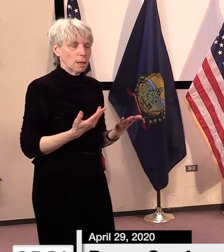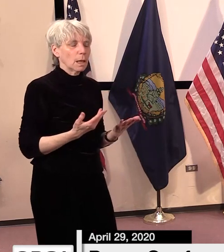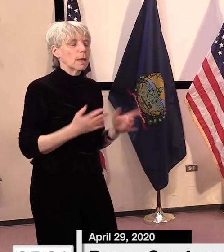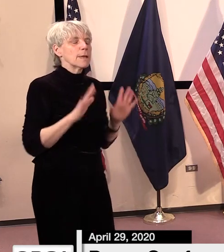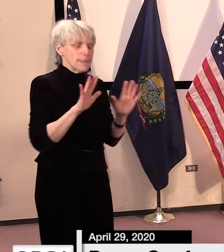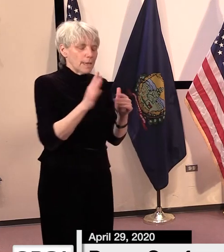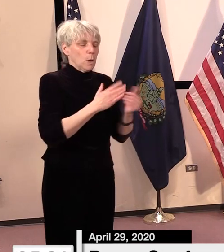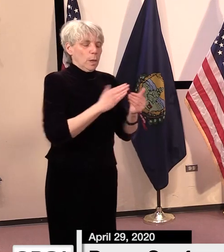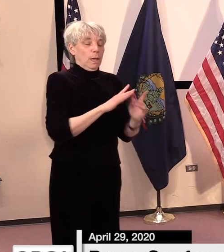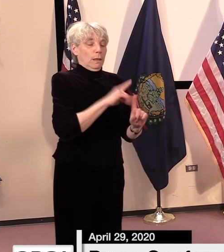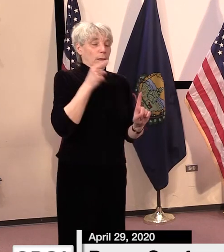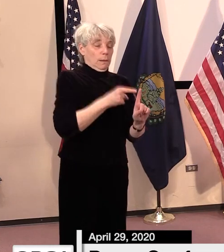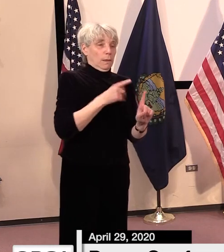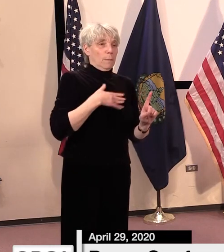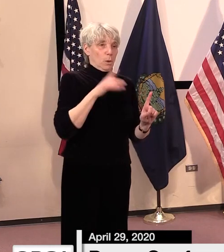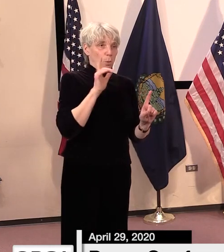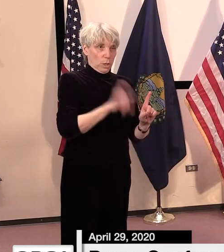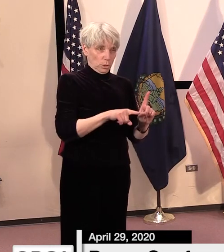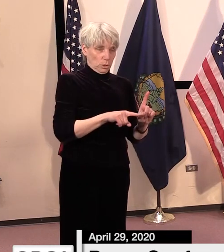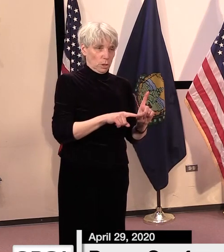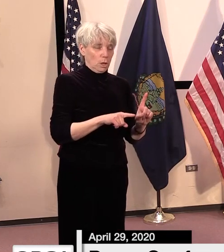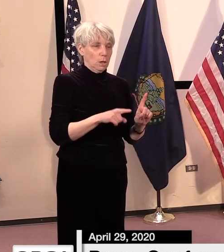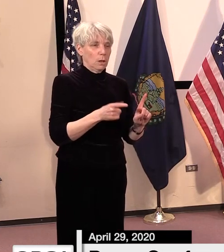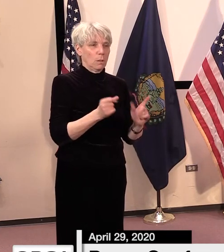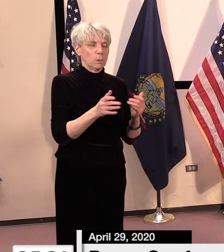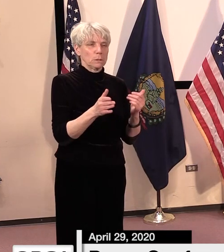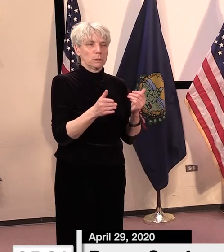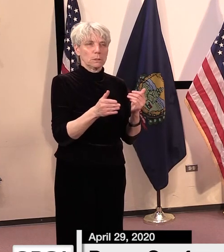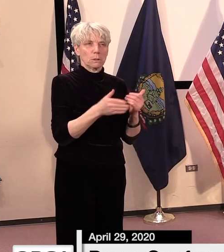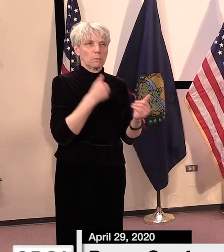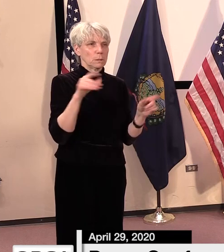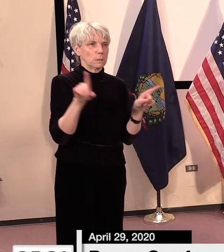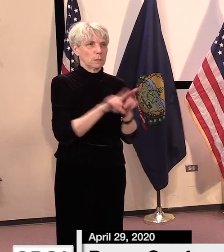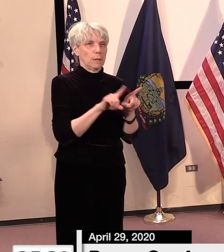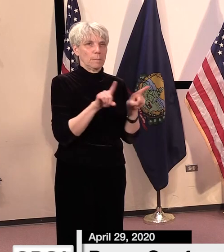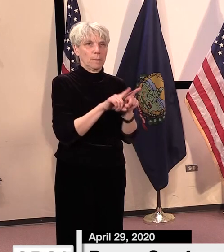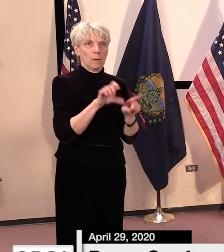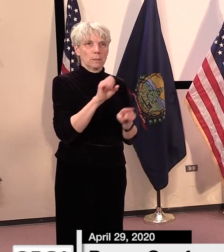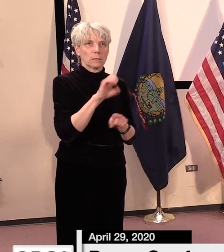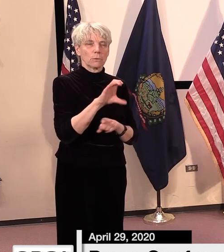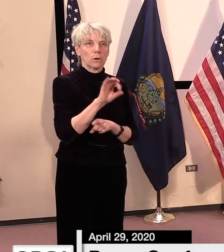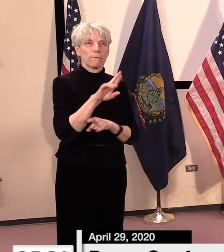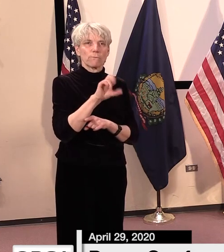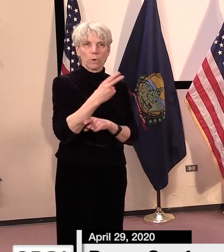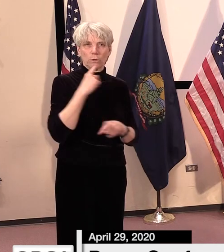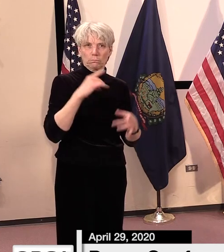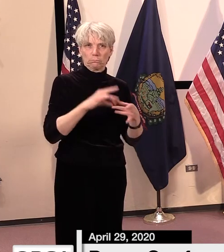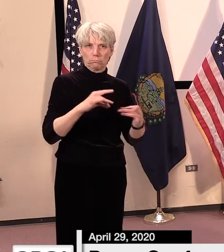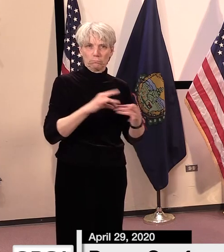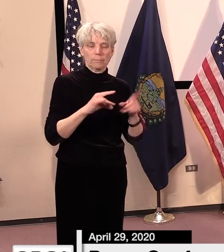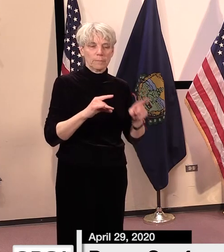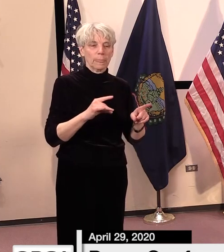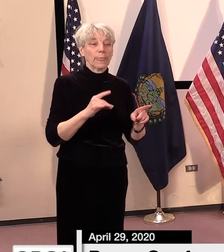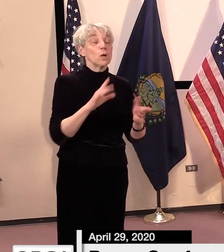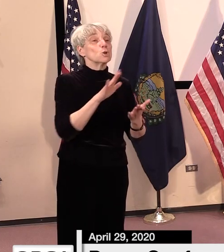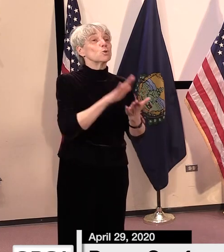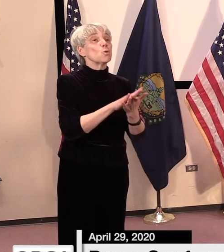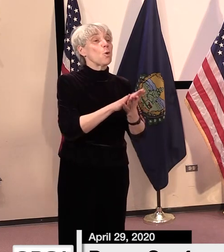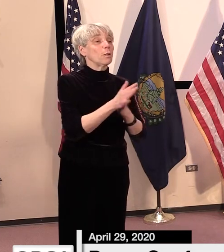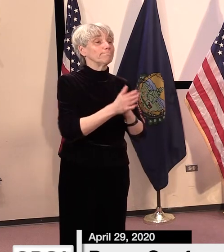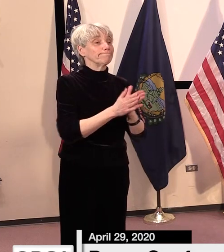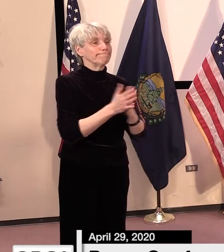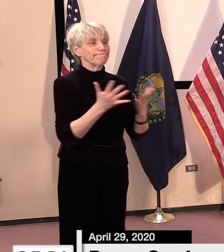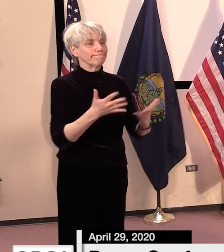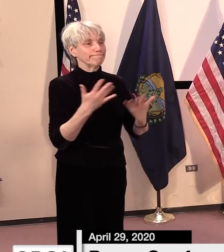my question, which was alluded to by Secretary French earlier. A number of our schools are trying to plan for graduations,